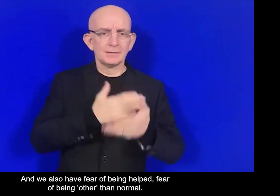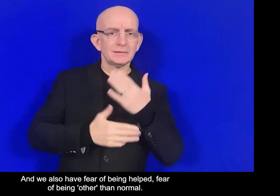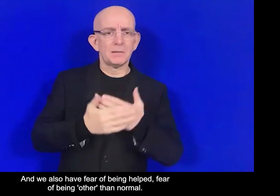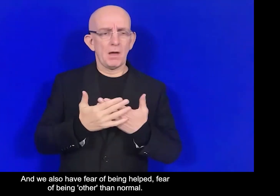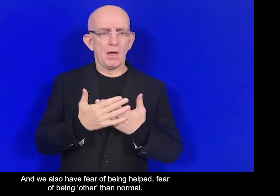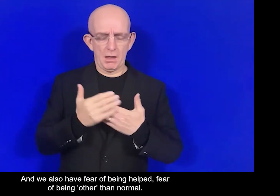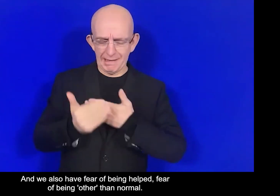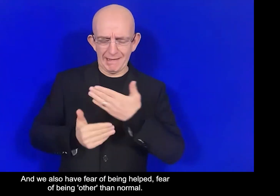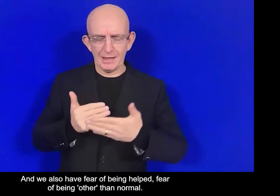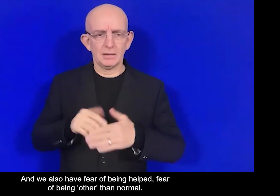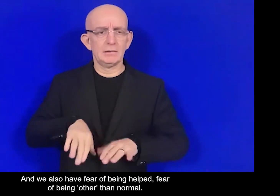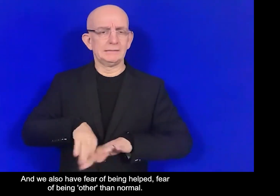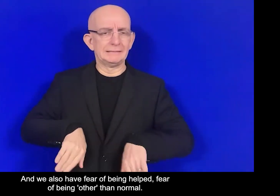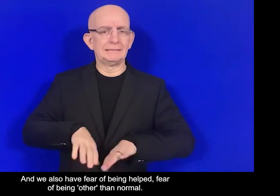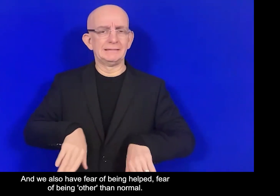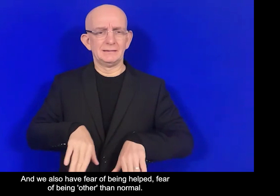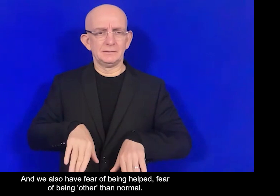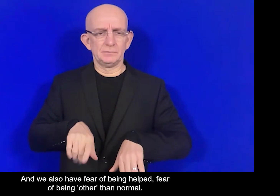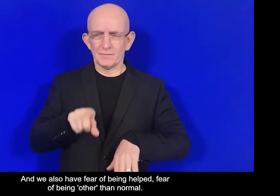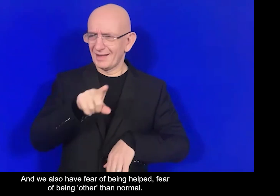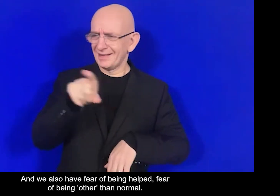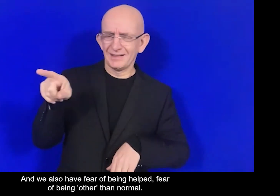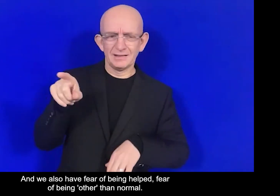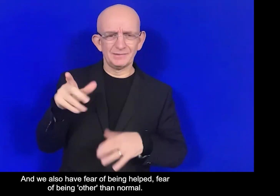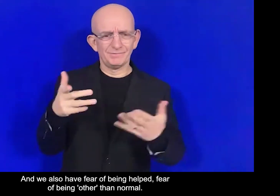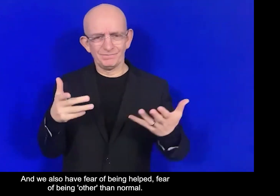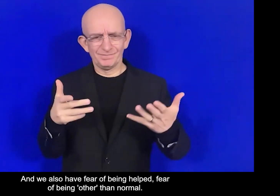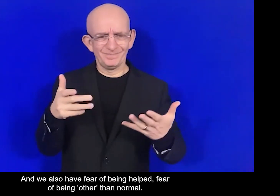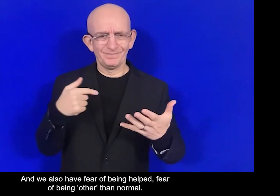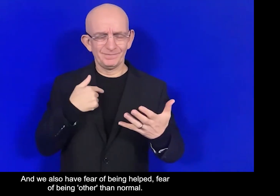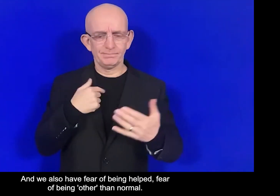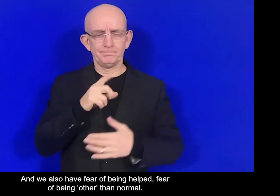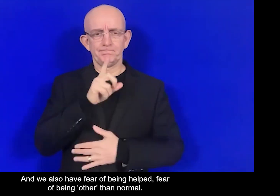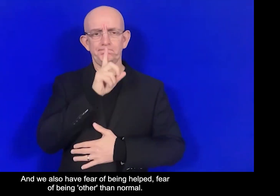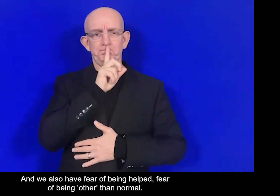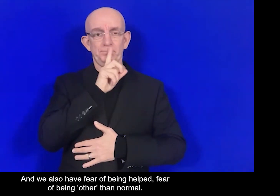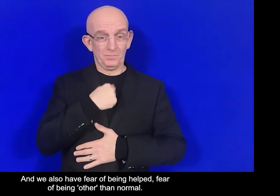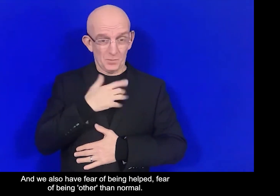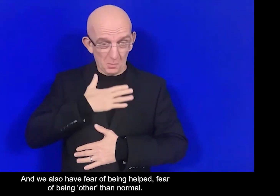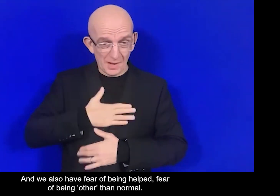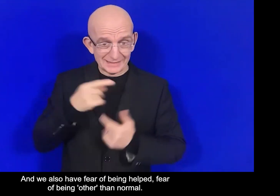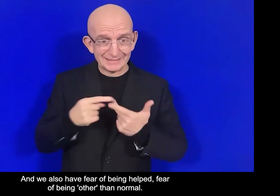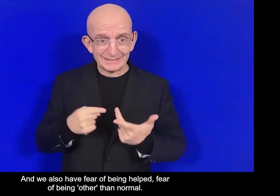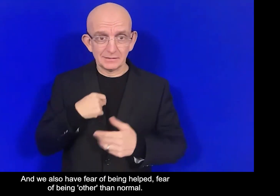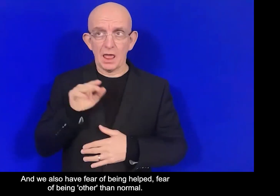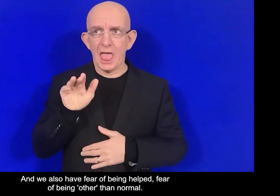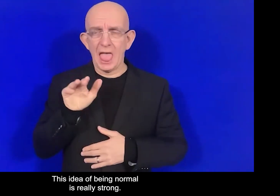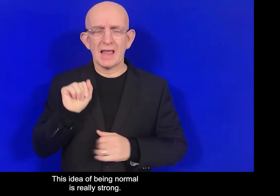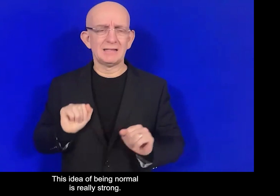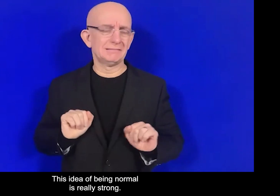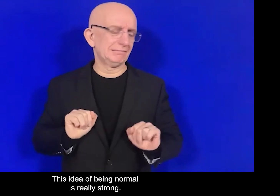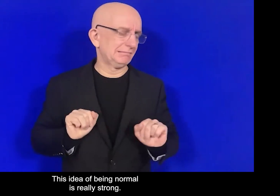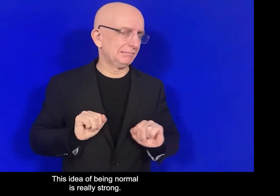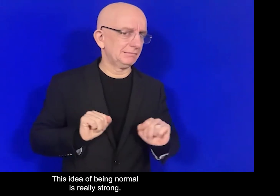of being helped, fear of being other than normal.